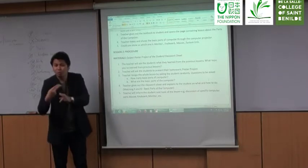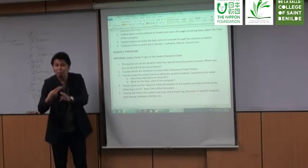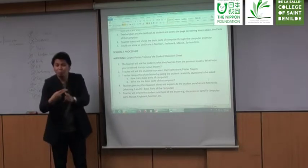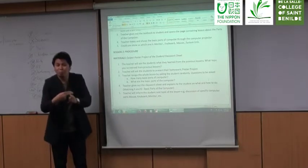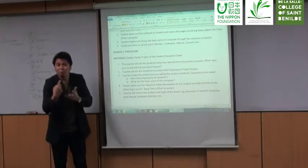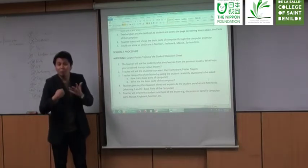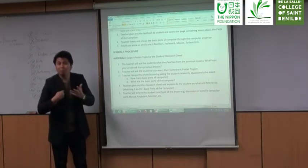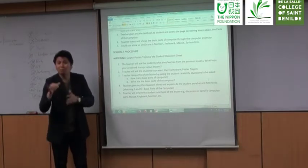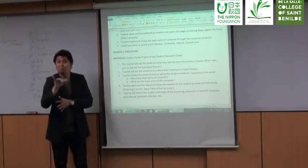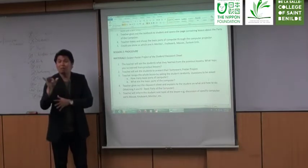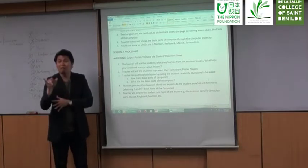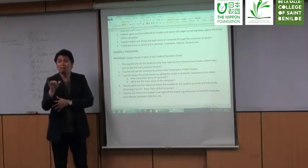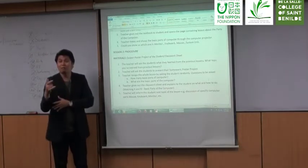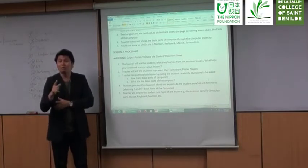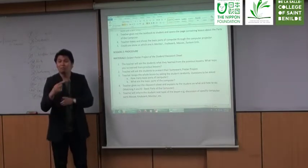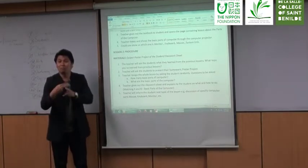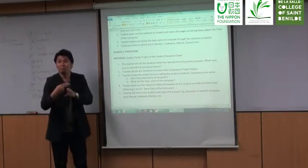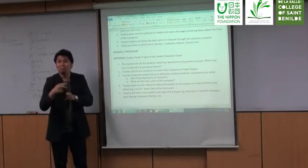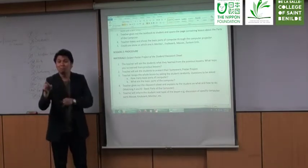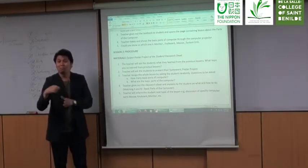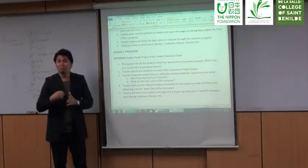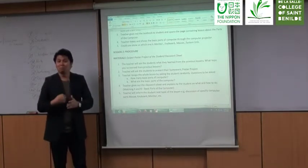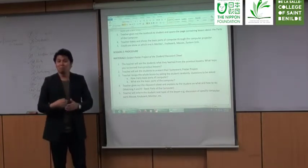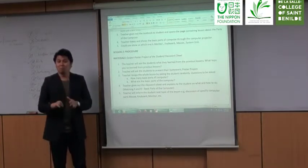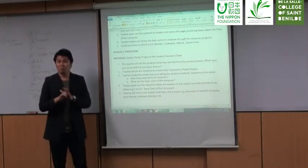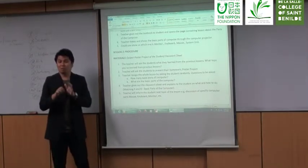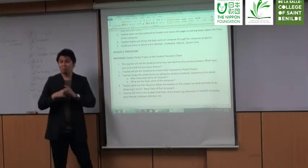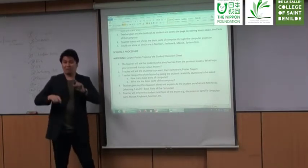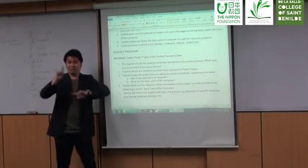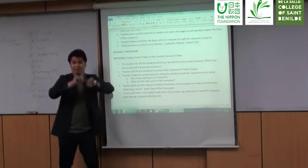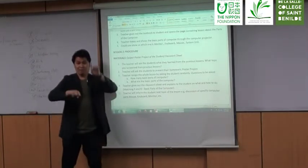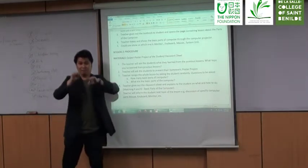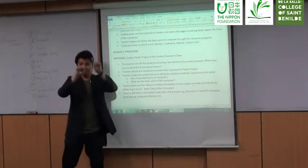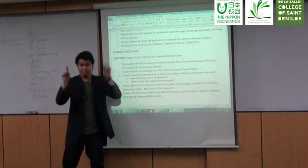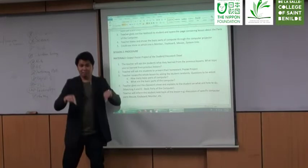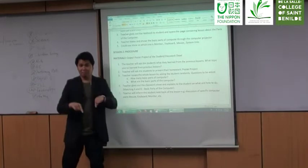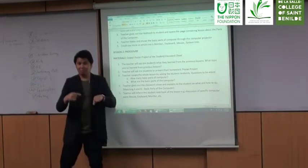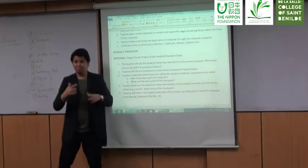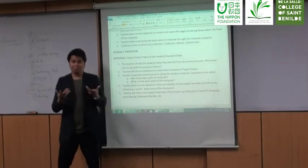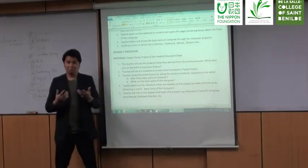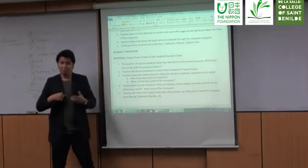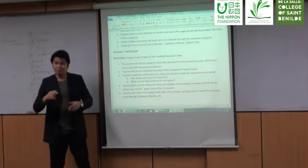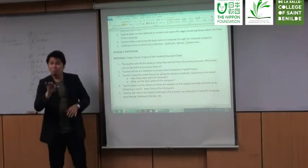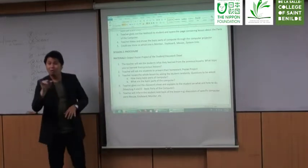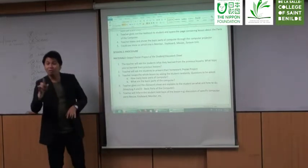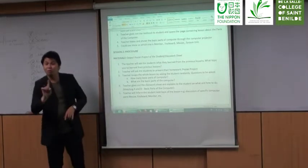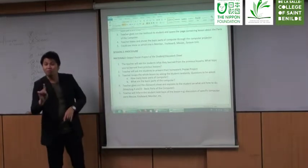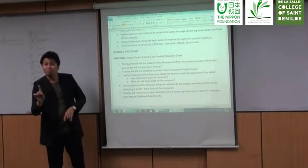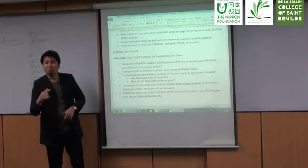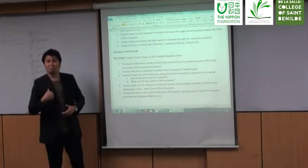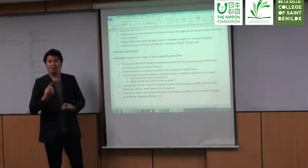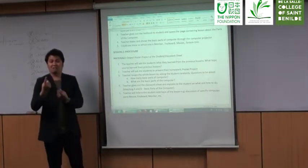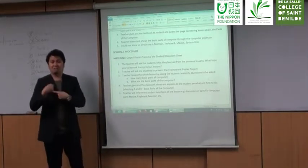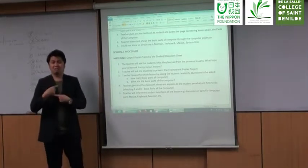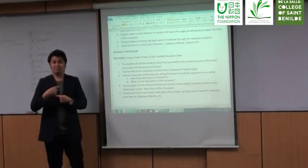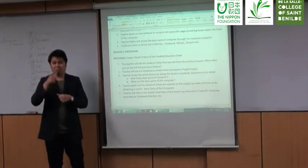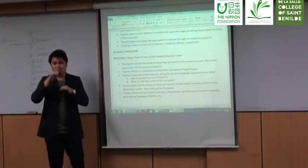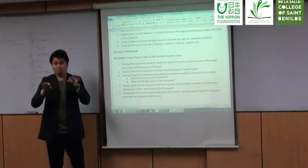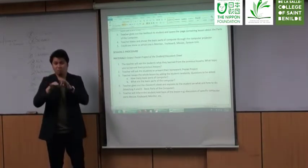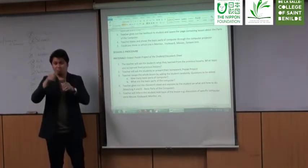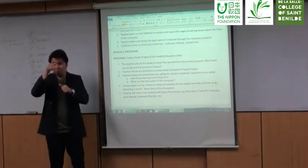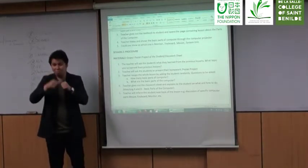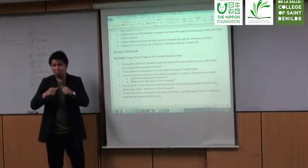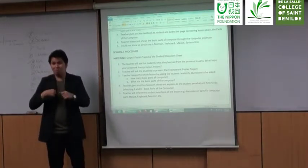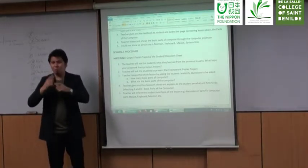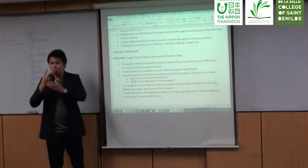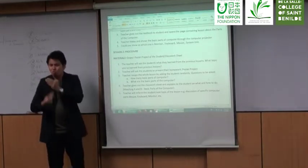Example, What you say, what how many spell parts it? and What then the? you should tell them Maybe shop the outside. names, spell it, sign Maybe it. spell it. Maybe actually Then